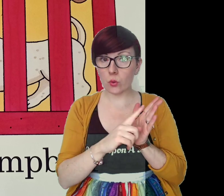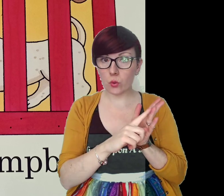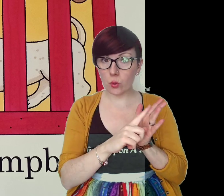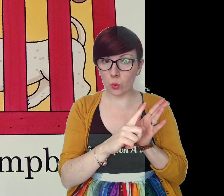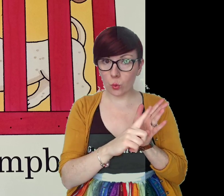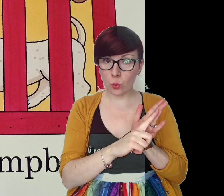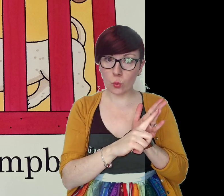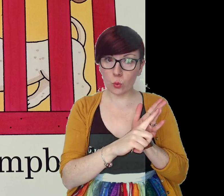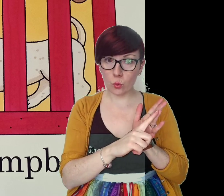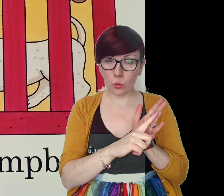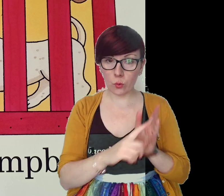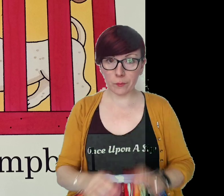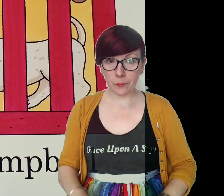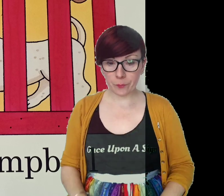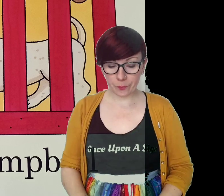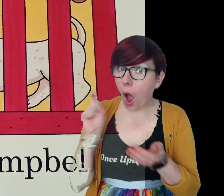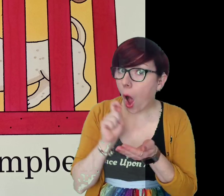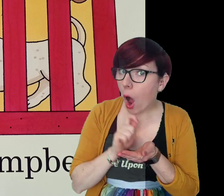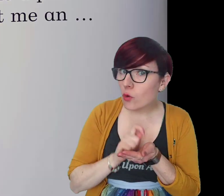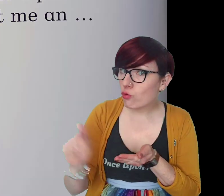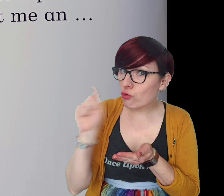Dear Zoo,